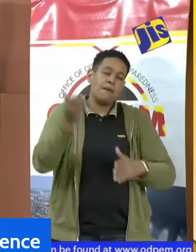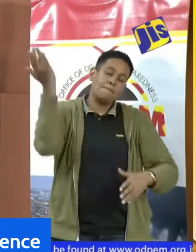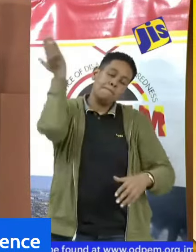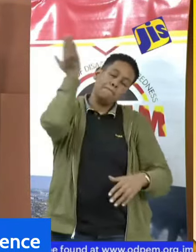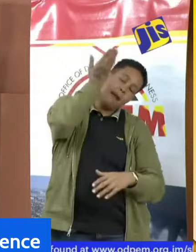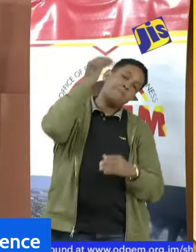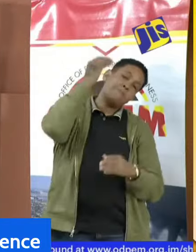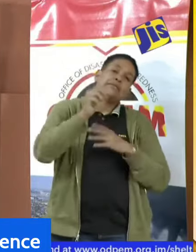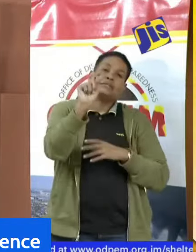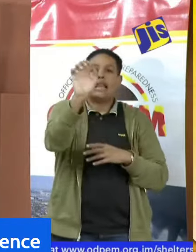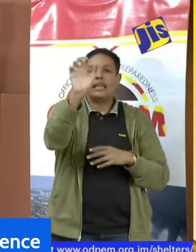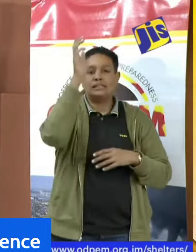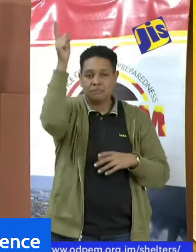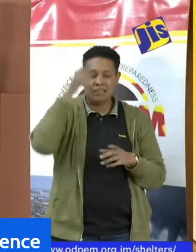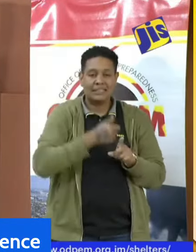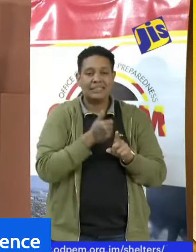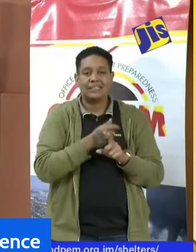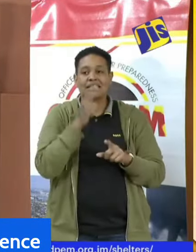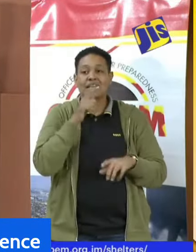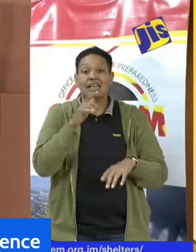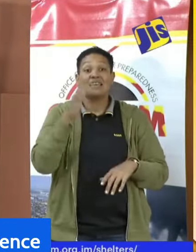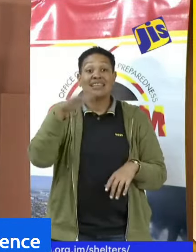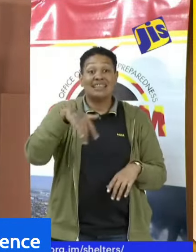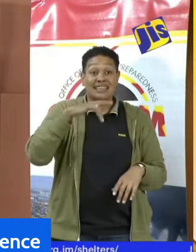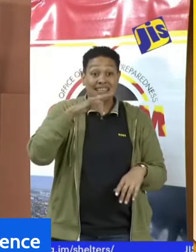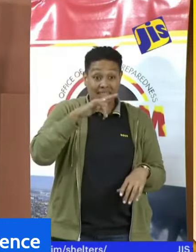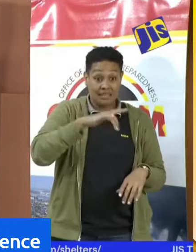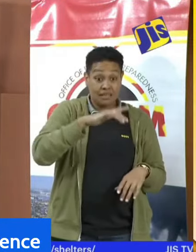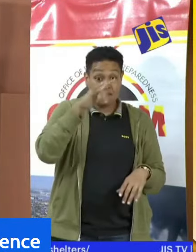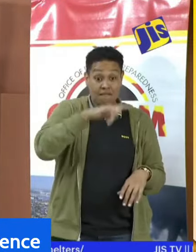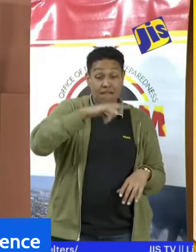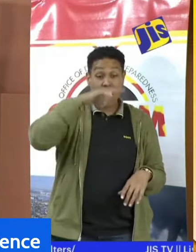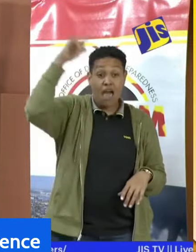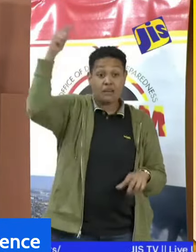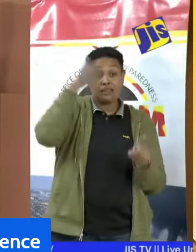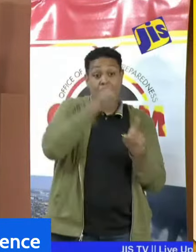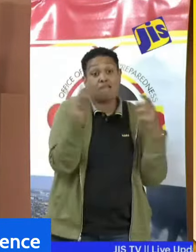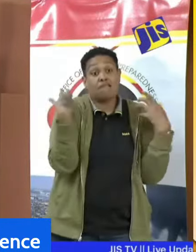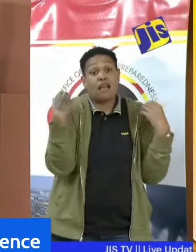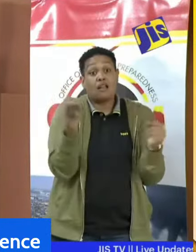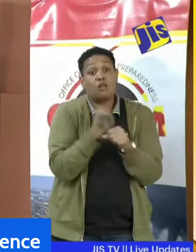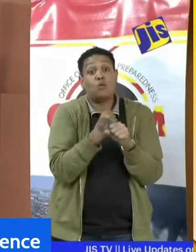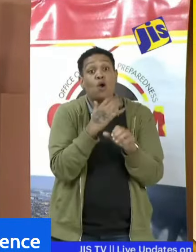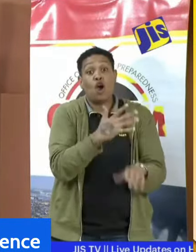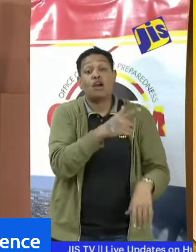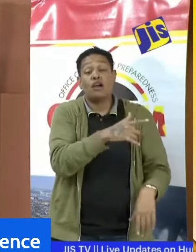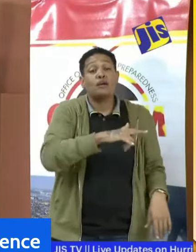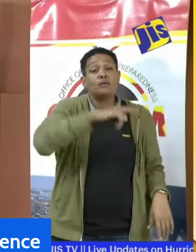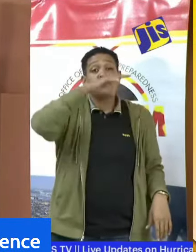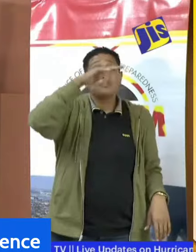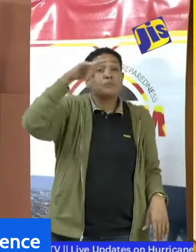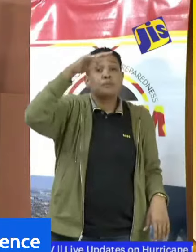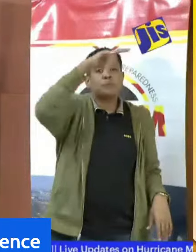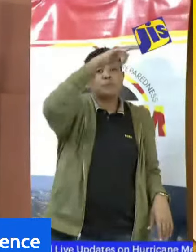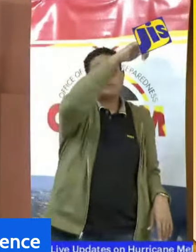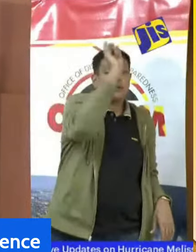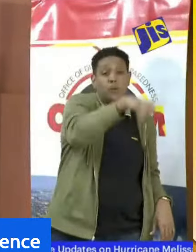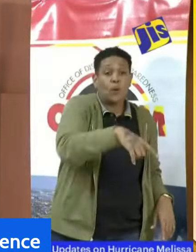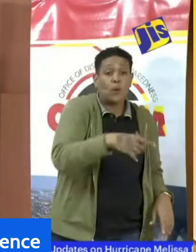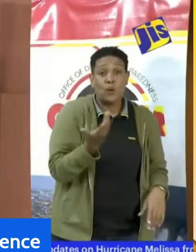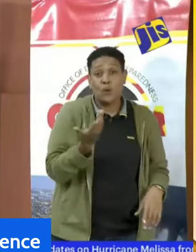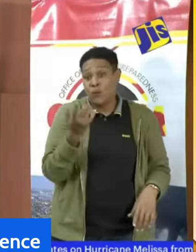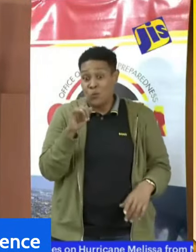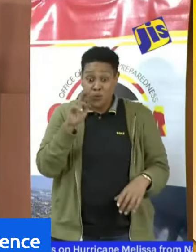in St. Elizabeth. He was airlifted, and it's a health worker. He was airlifted to the University Hospital and succumbed to